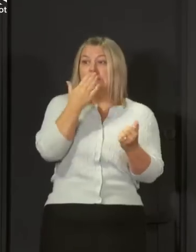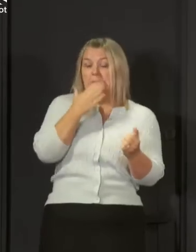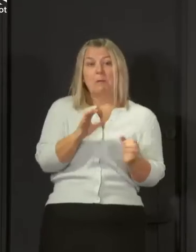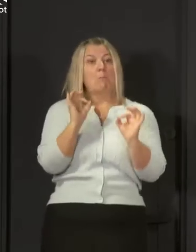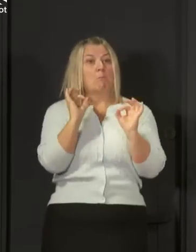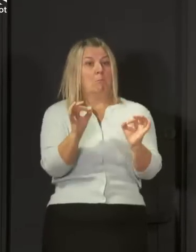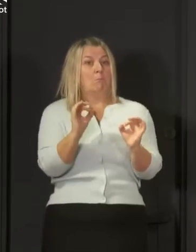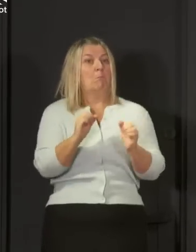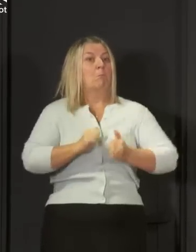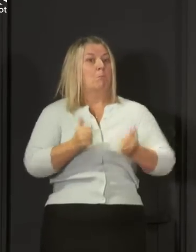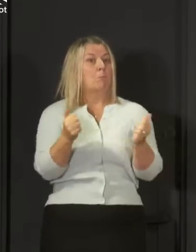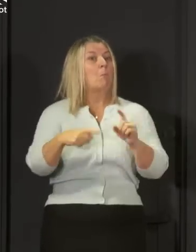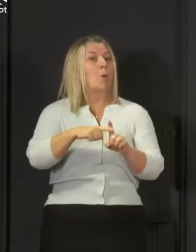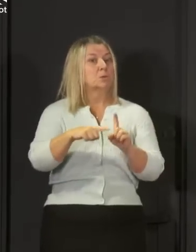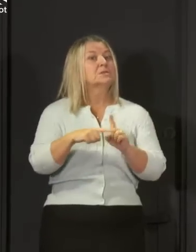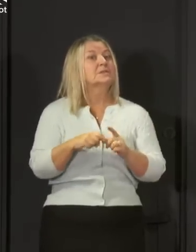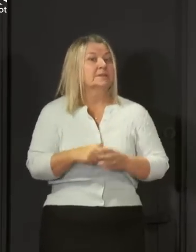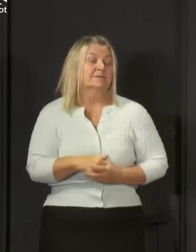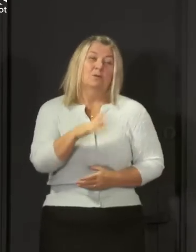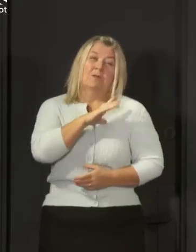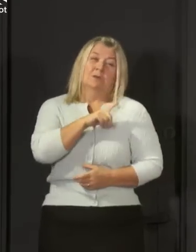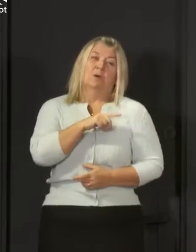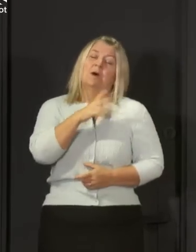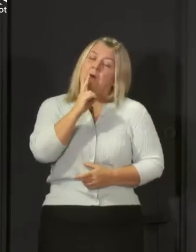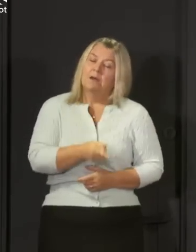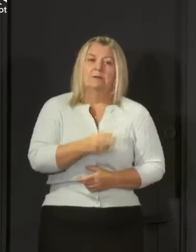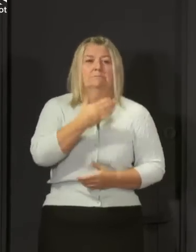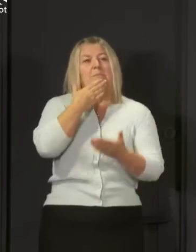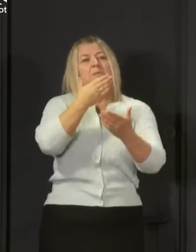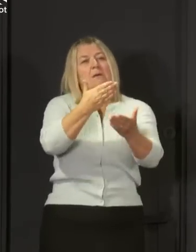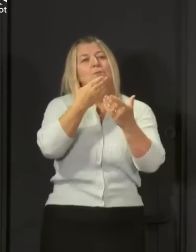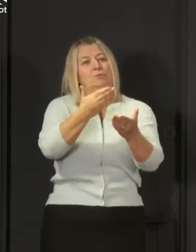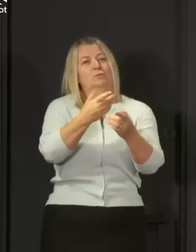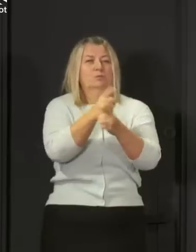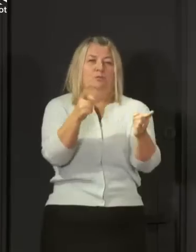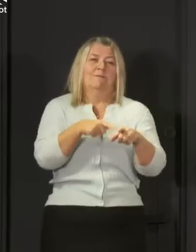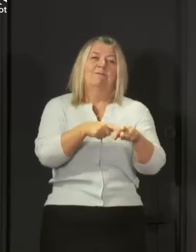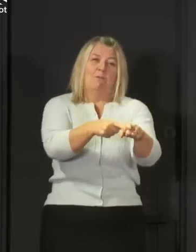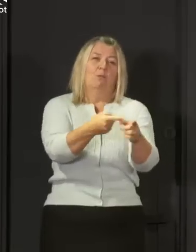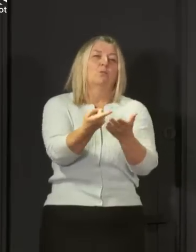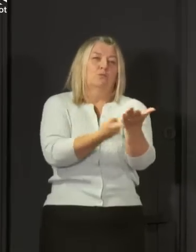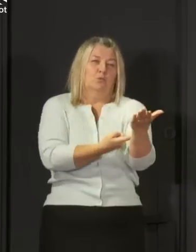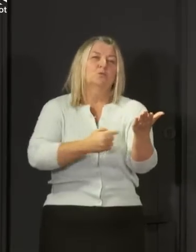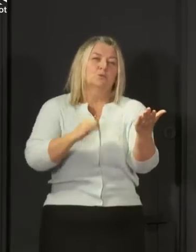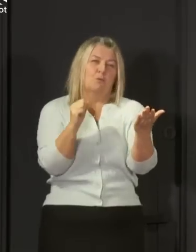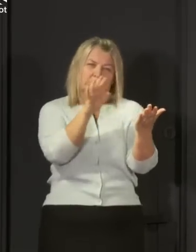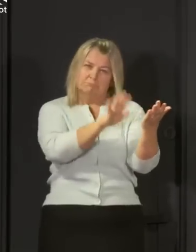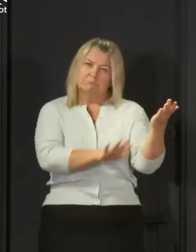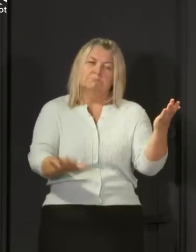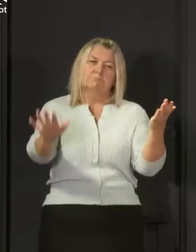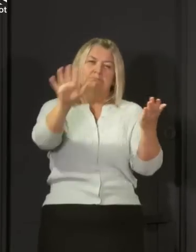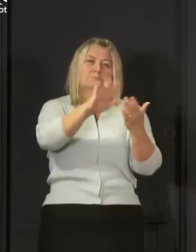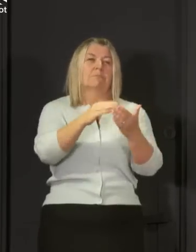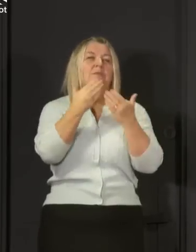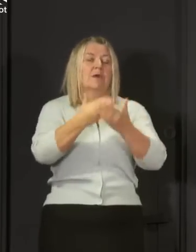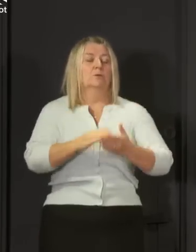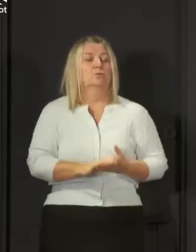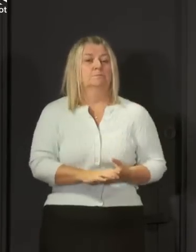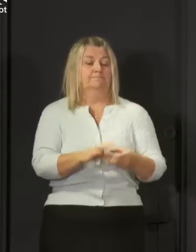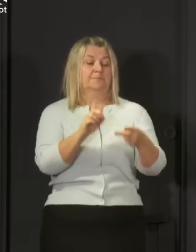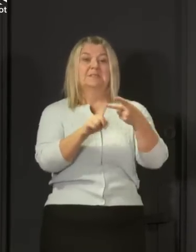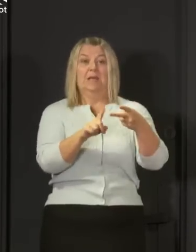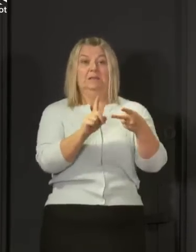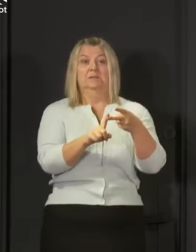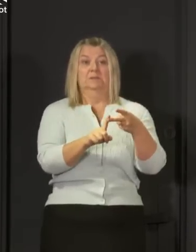is happening, and is the reason that I want to say a very big thank you to everybody across the country. Second point